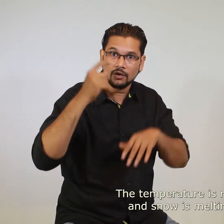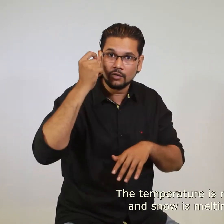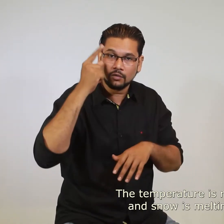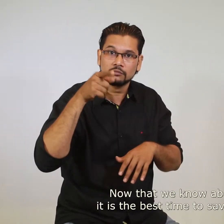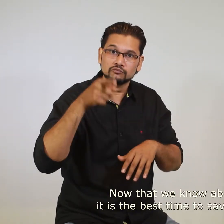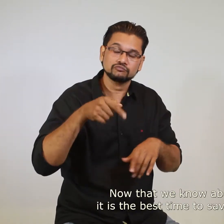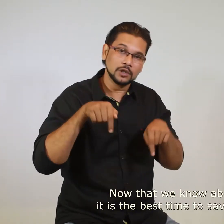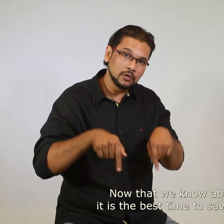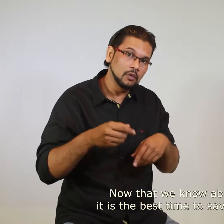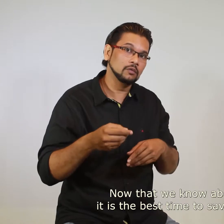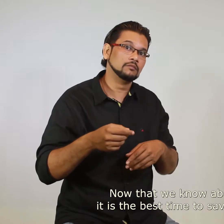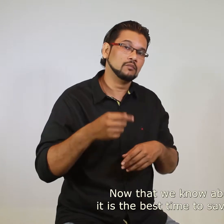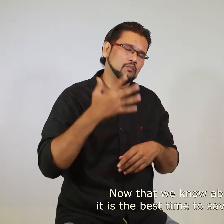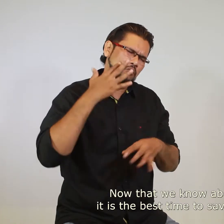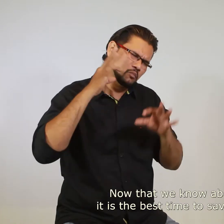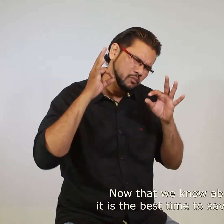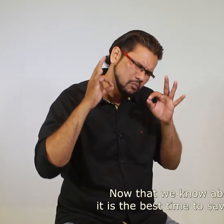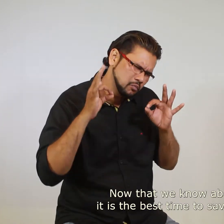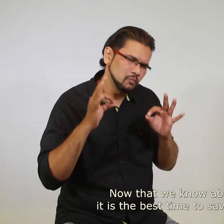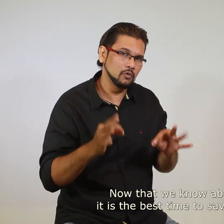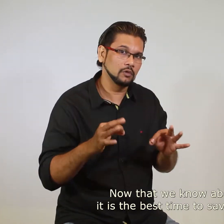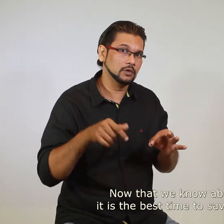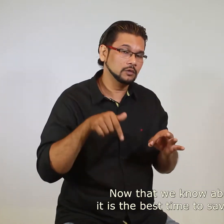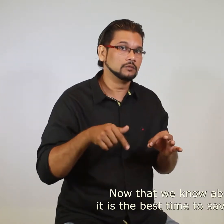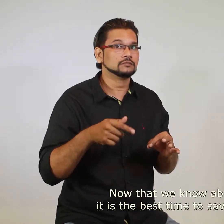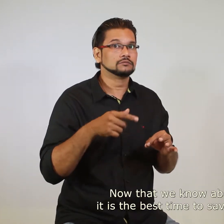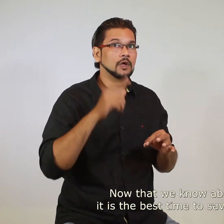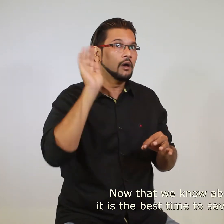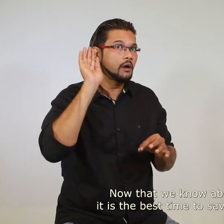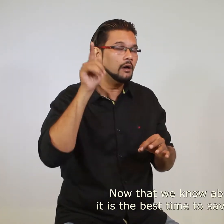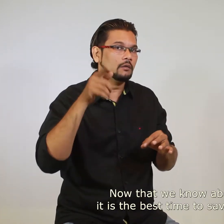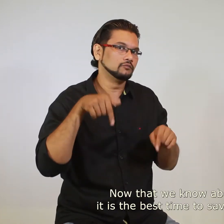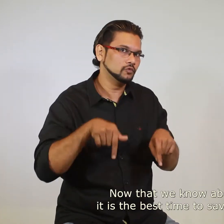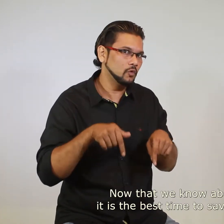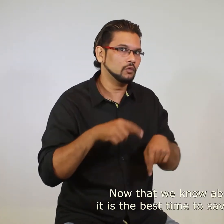Now that we know about it, it is the best time to save water.